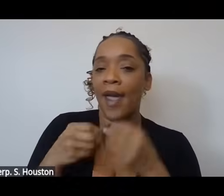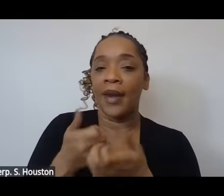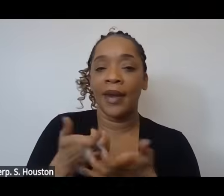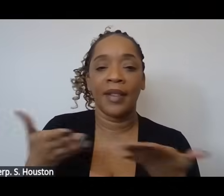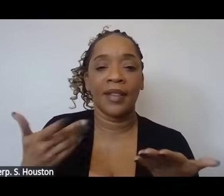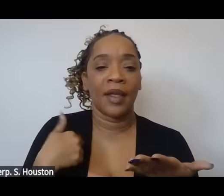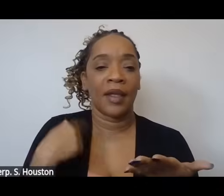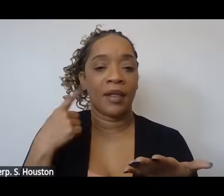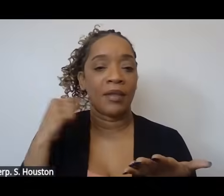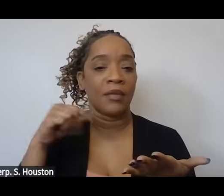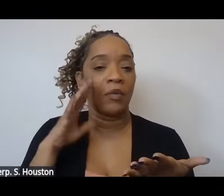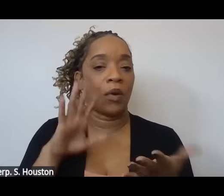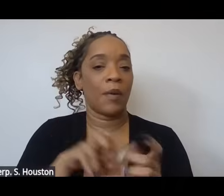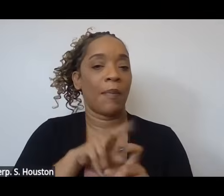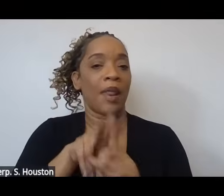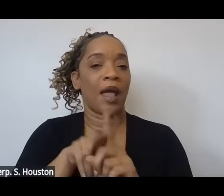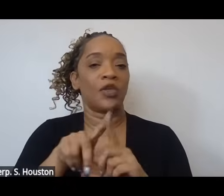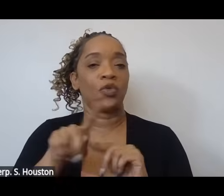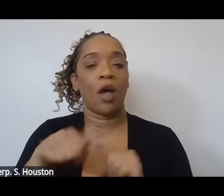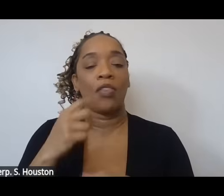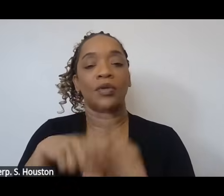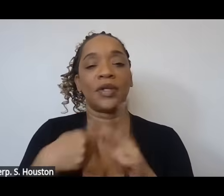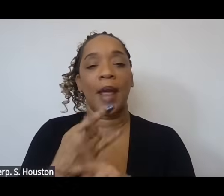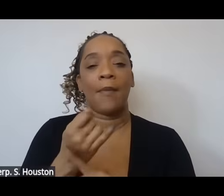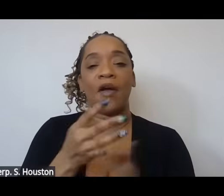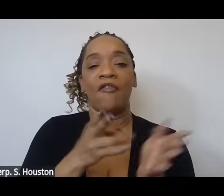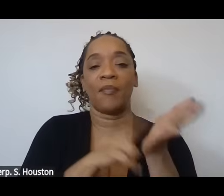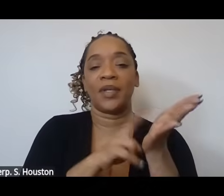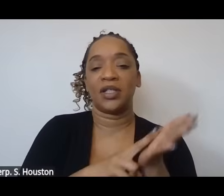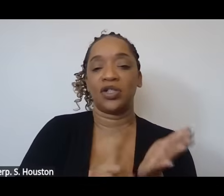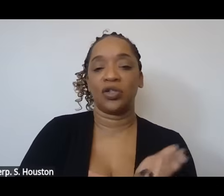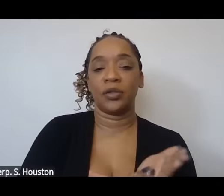the other types of petitions in addition to the candidate petitions.